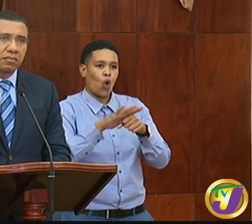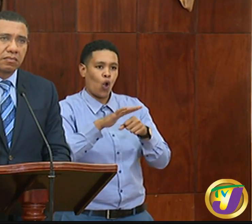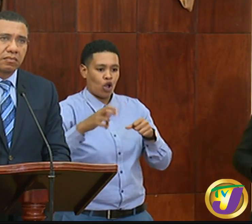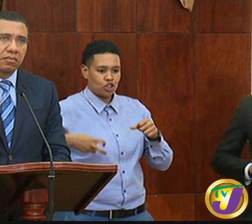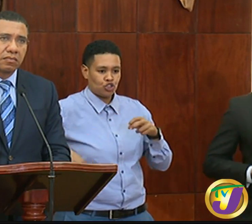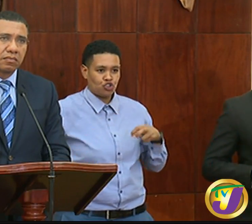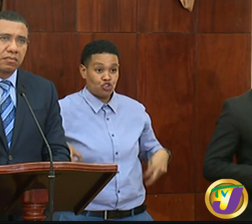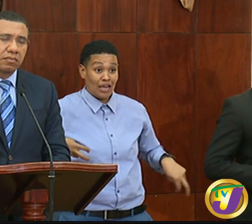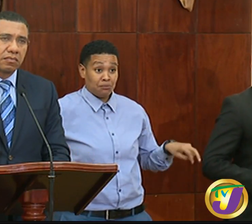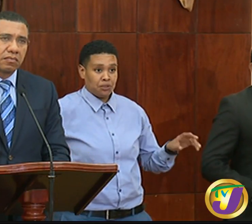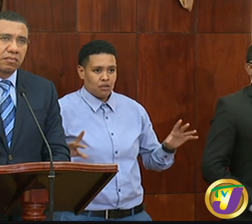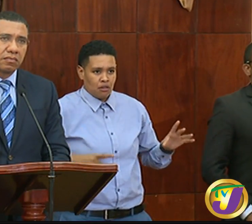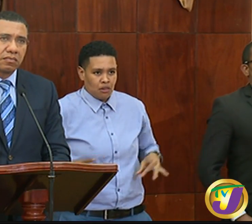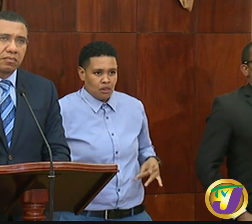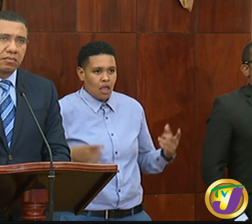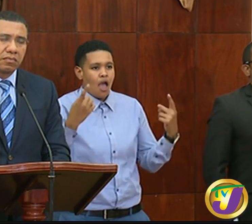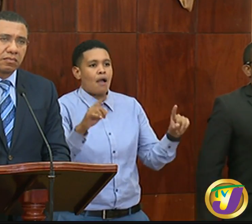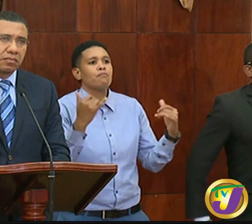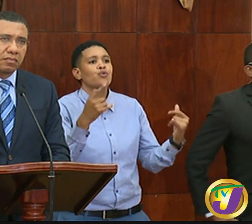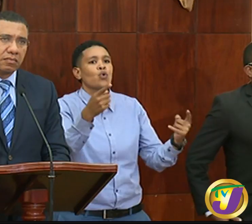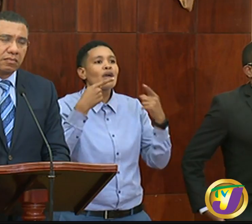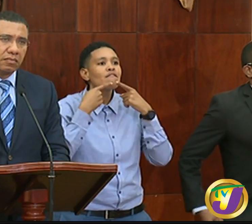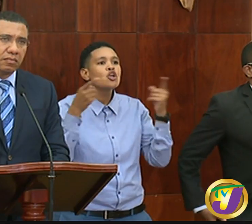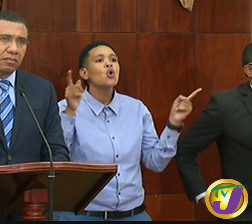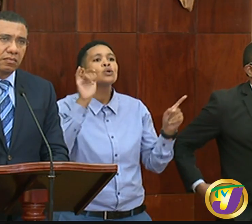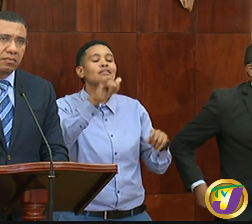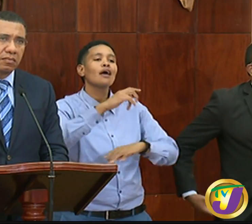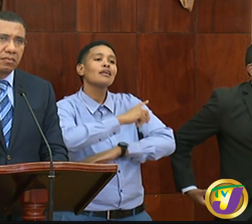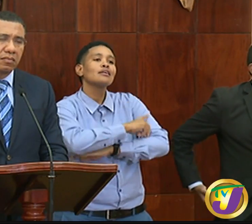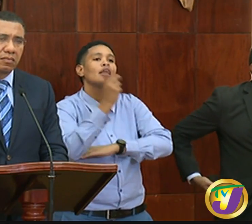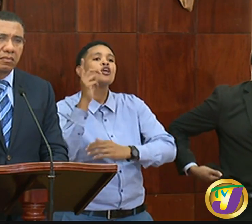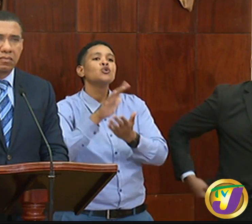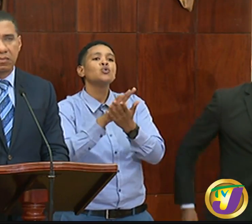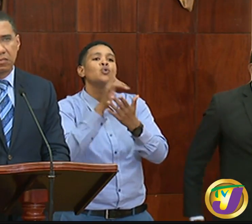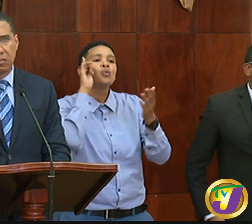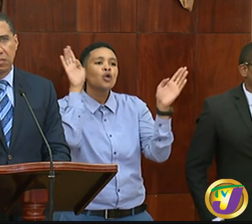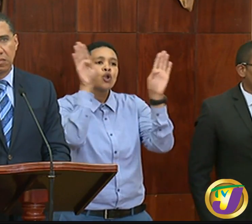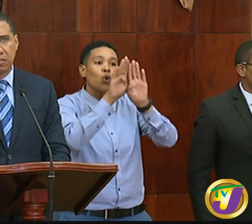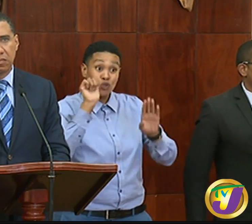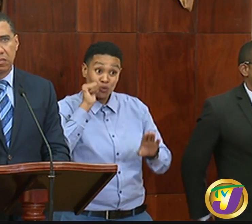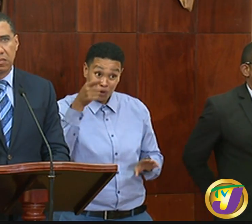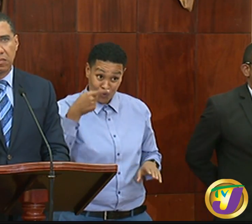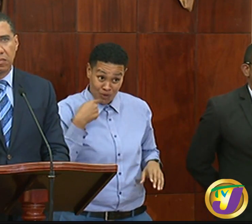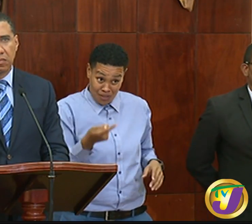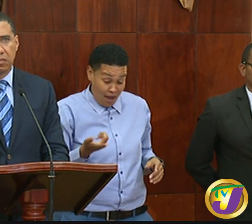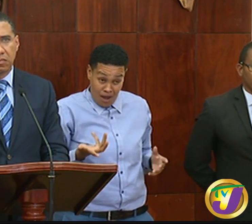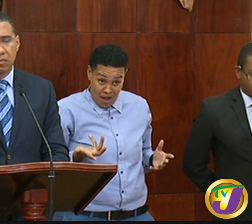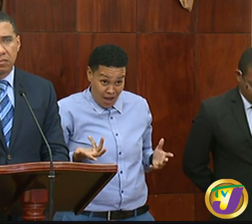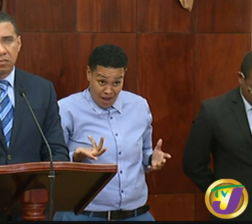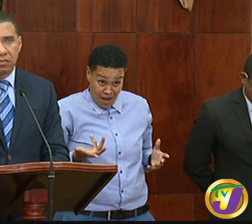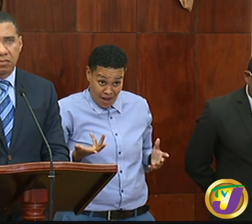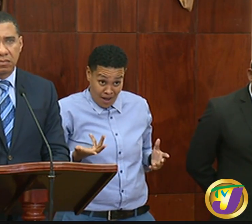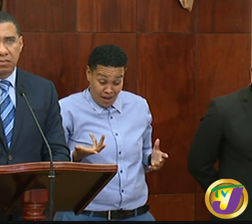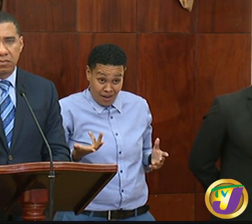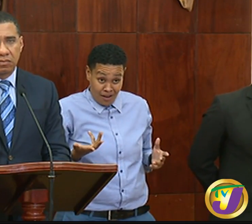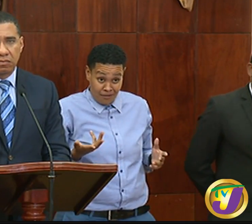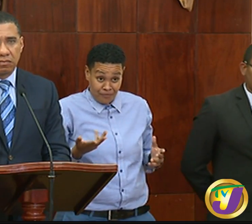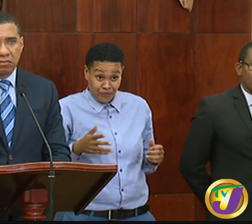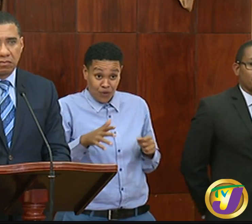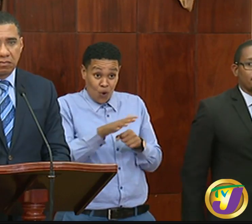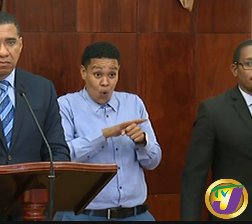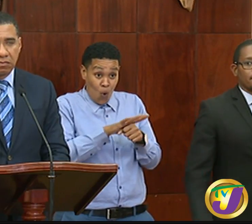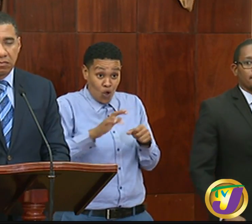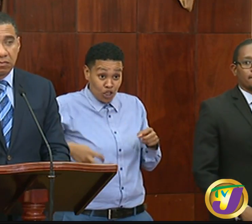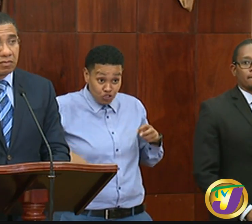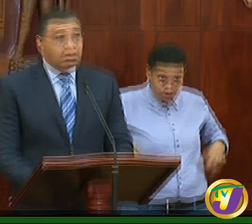detected. Now that you have announced that the schools will be closed off tomorrow, are you saying inadvertent that local transmission